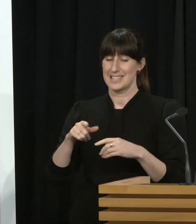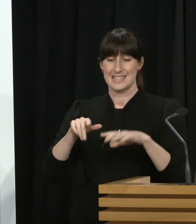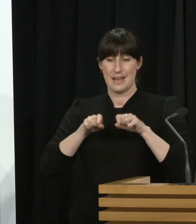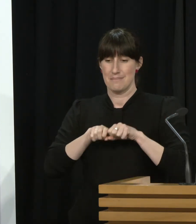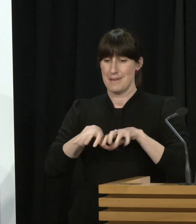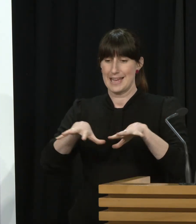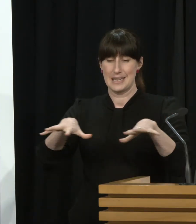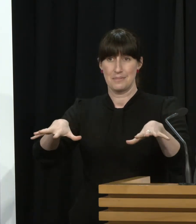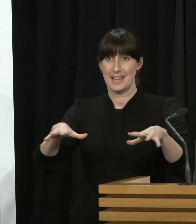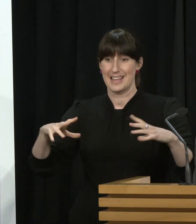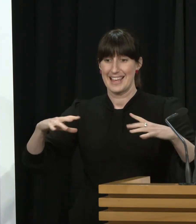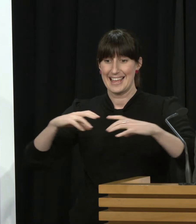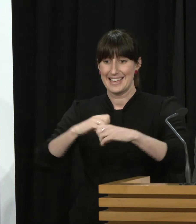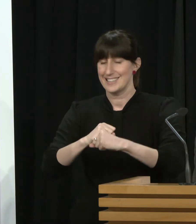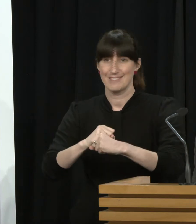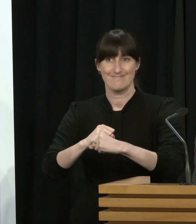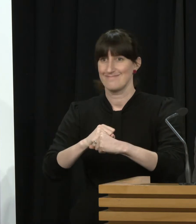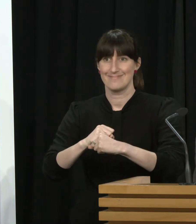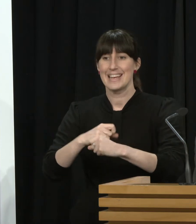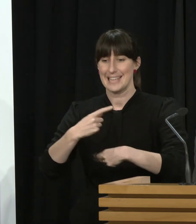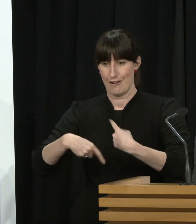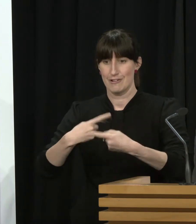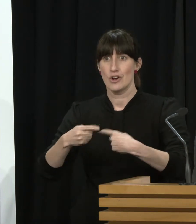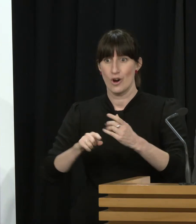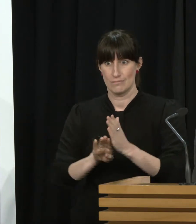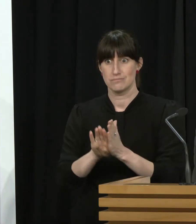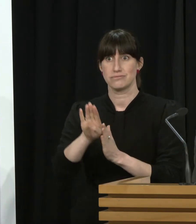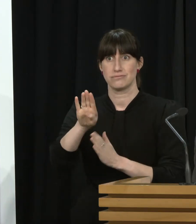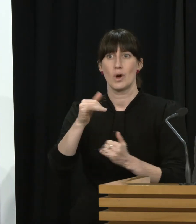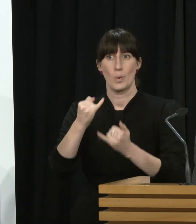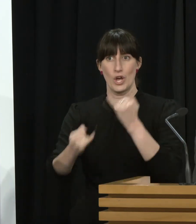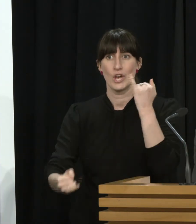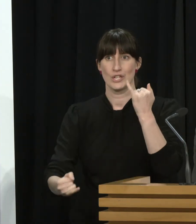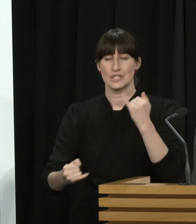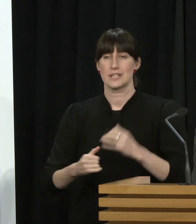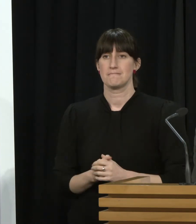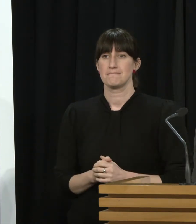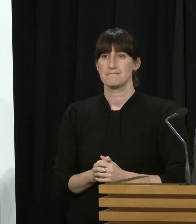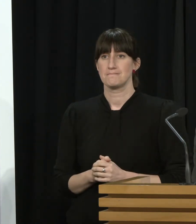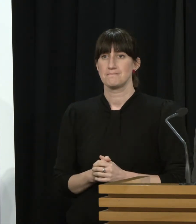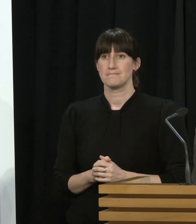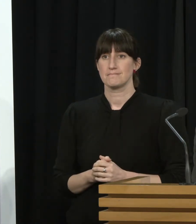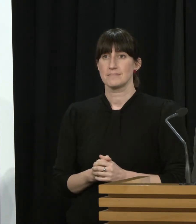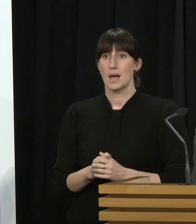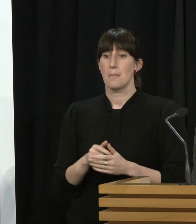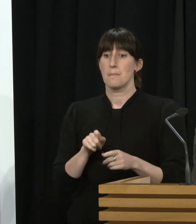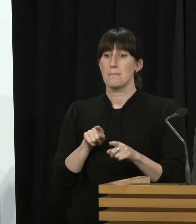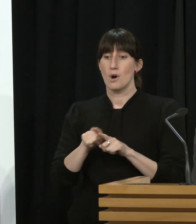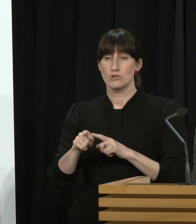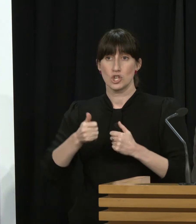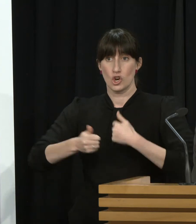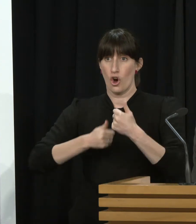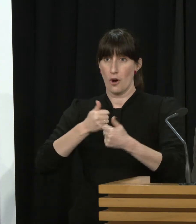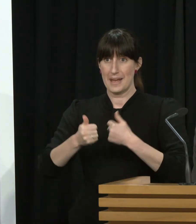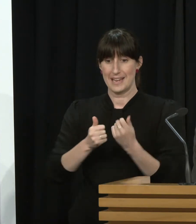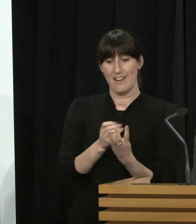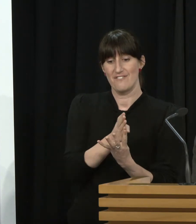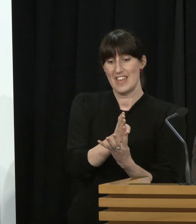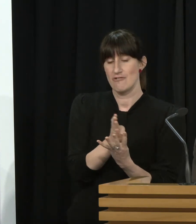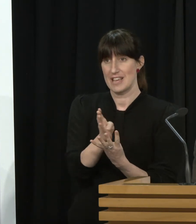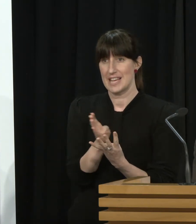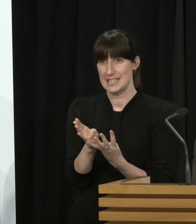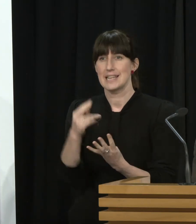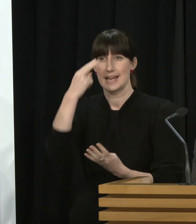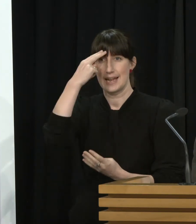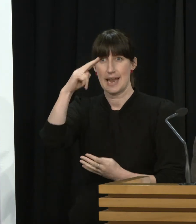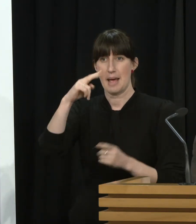pandemic continues to escalate at this point. Increasingly, the main variant that we're dealing with around the world is the Delta